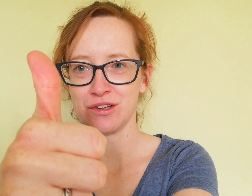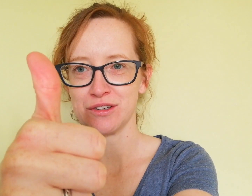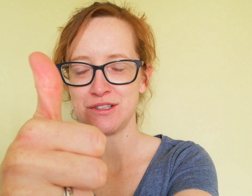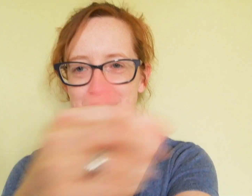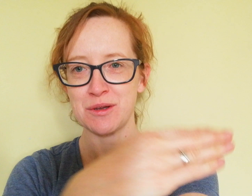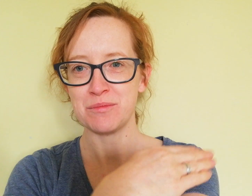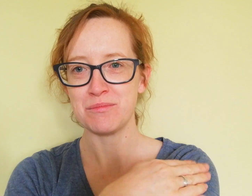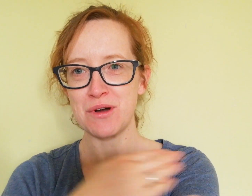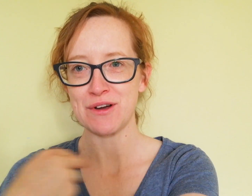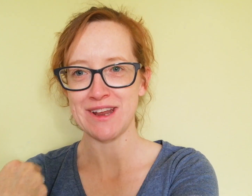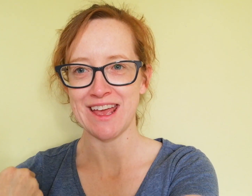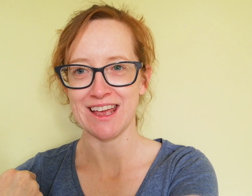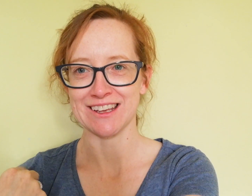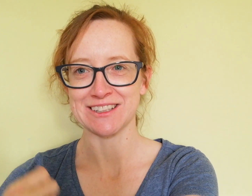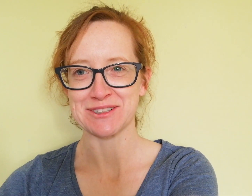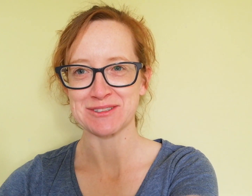Good morning.